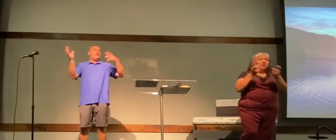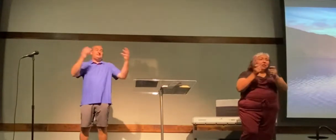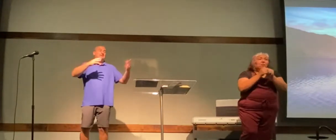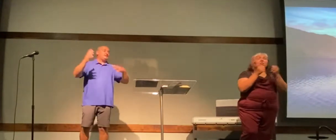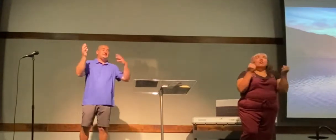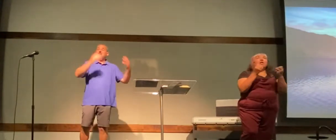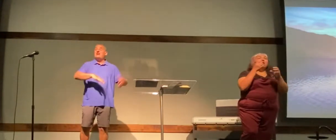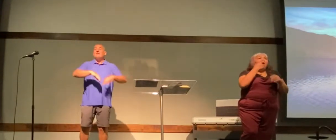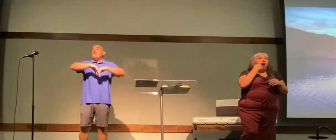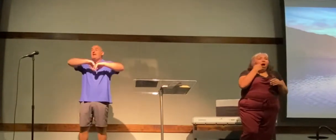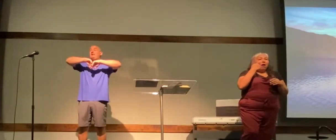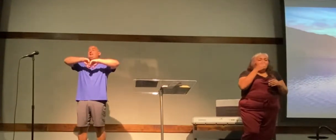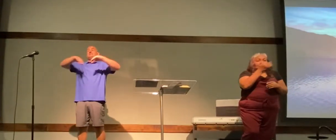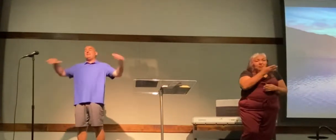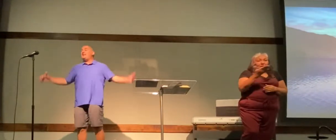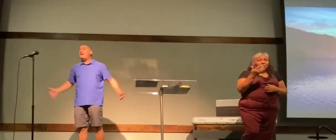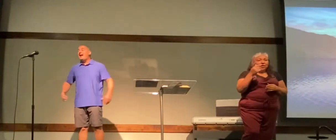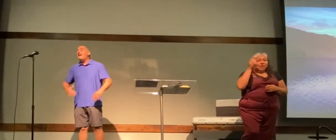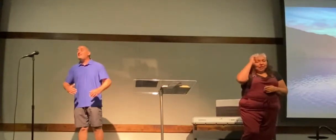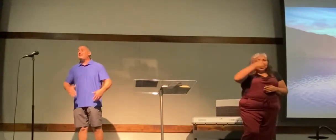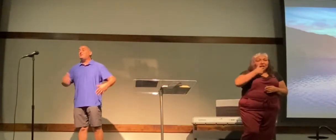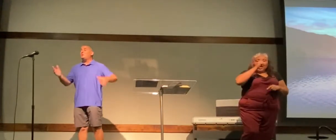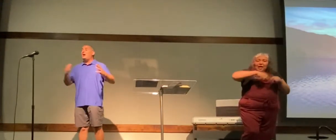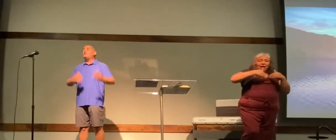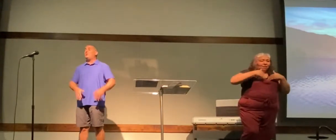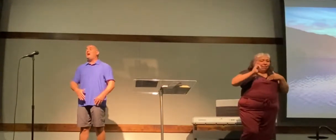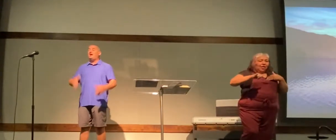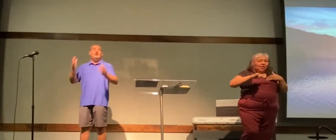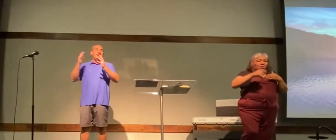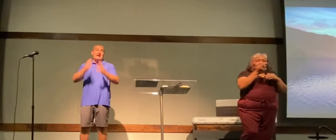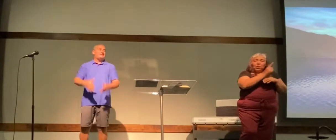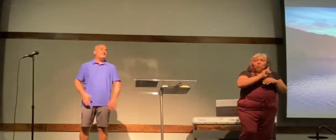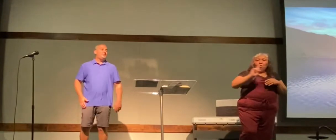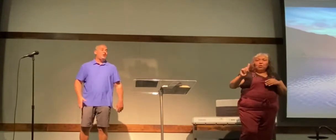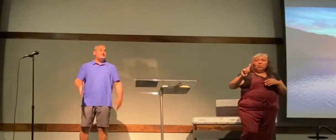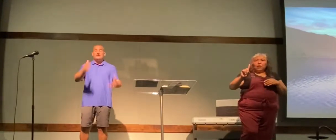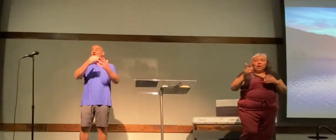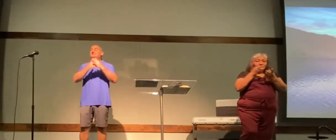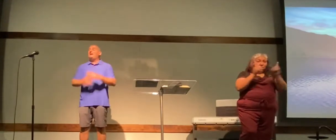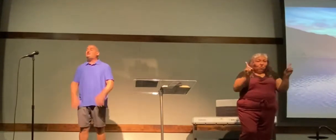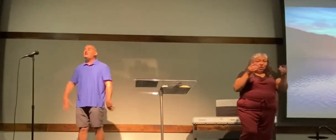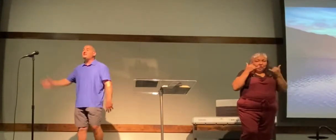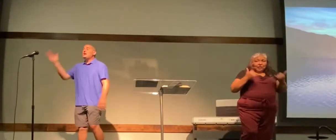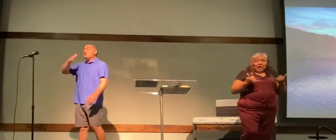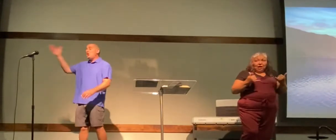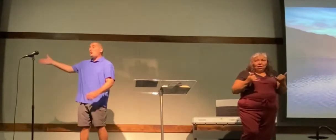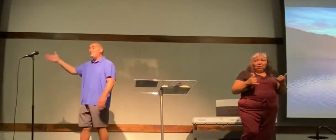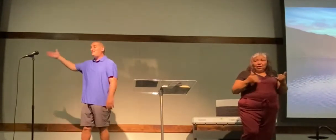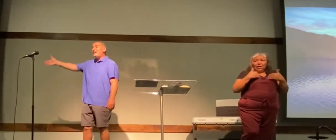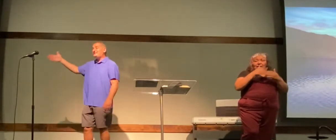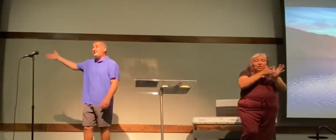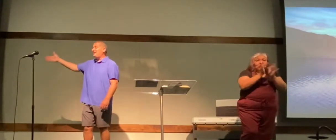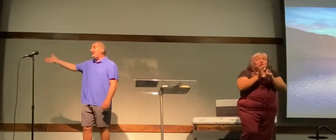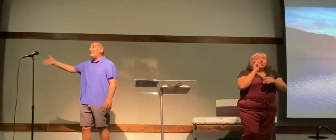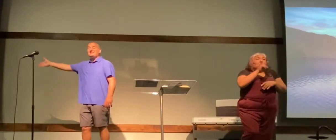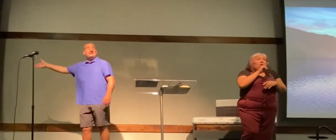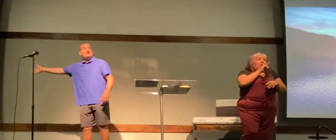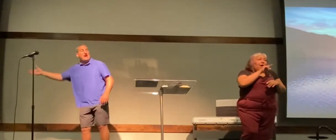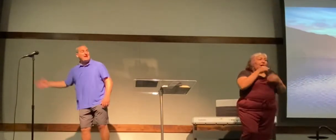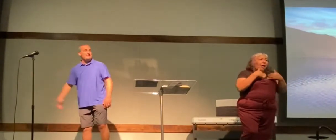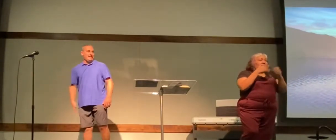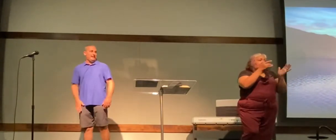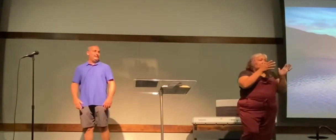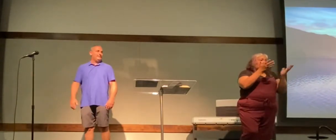lot of addictions and stuff. And he says, I can't have that. So he walked away and got divorced. And now he's got Jesus. You're investing in guys